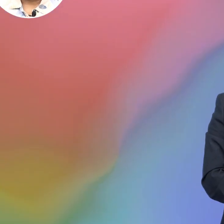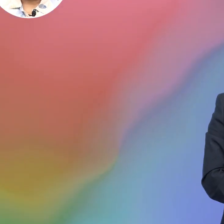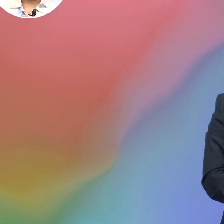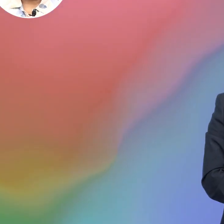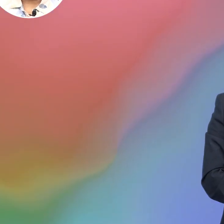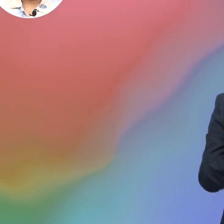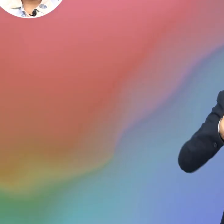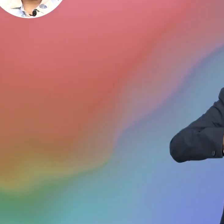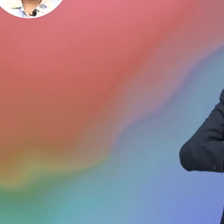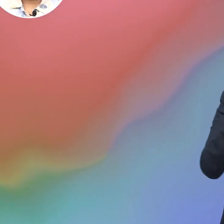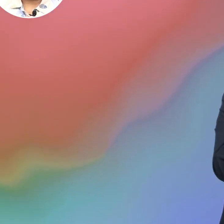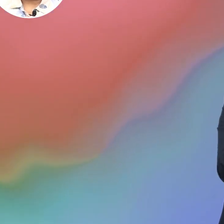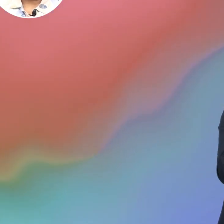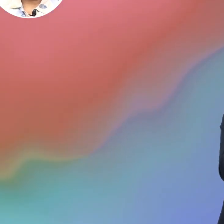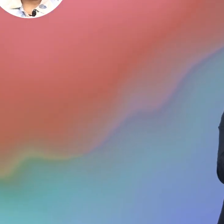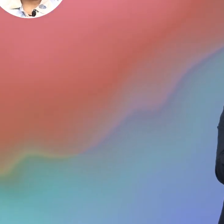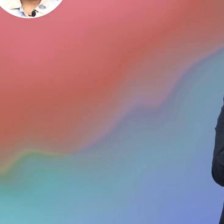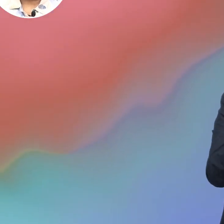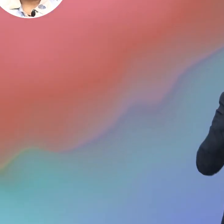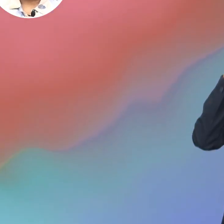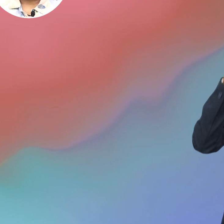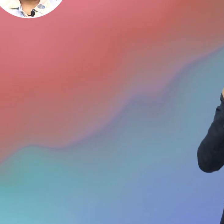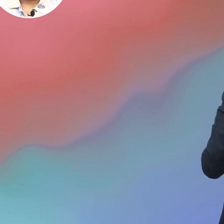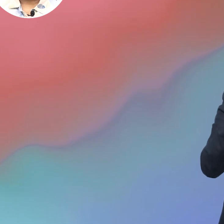So, let us discuss the topic.